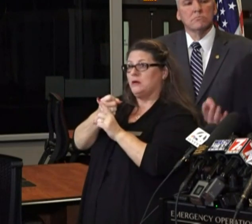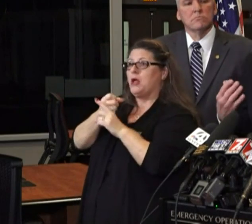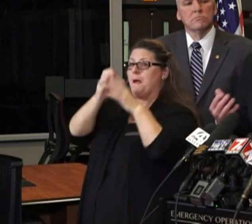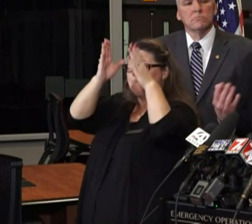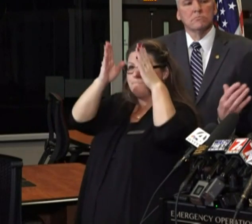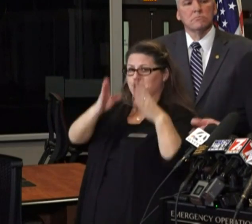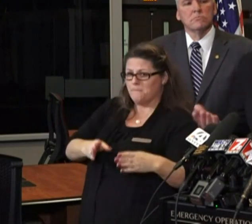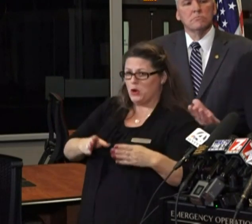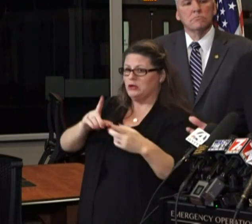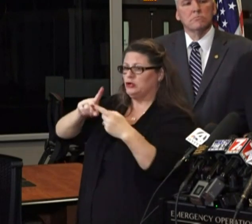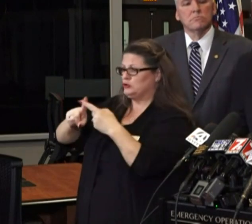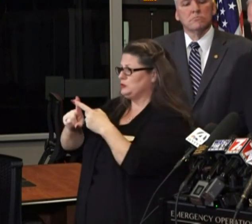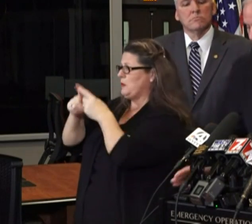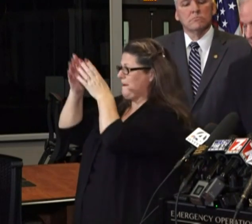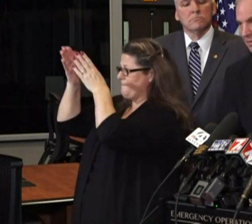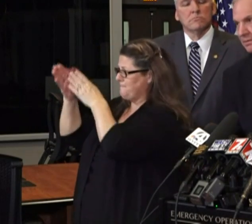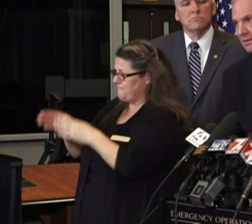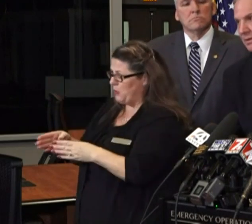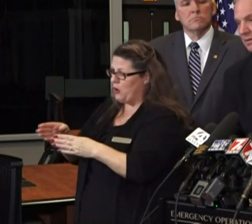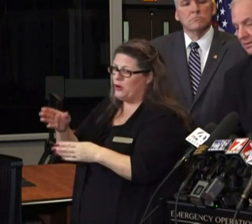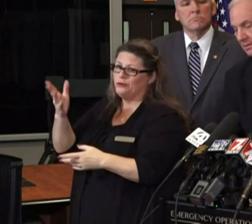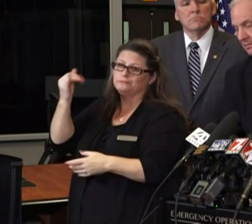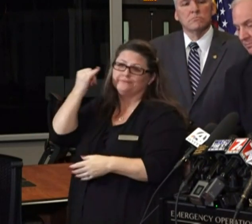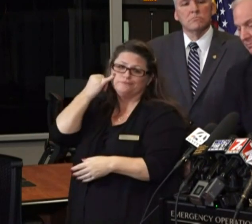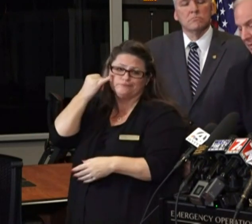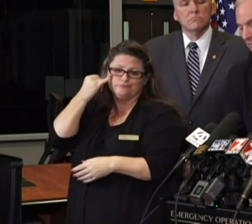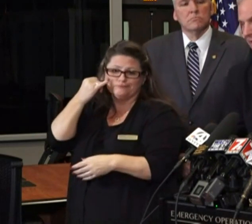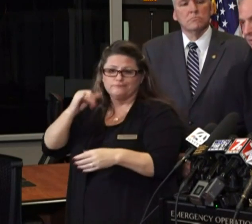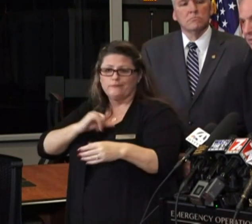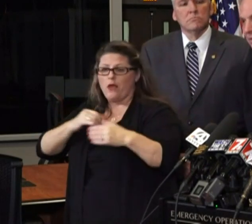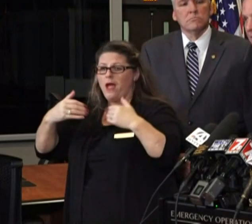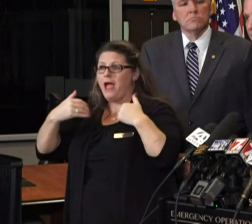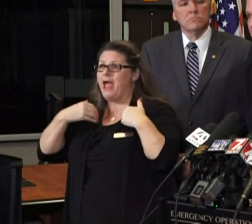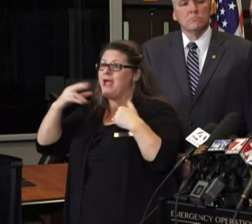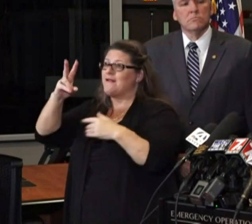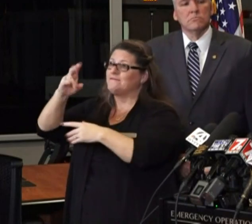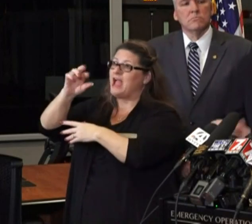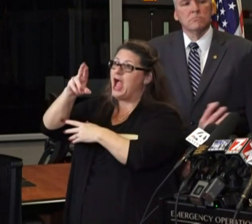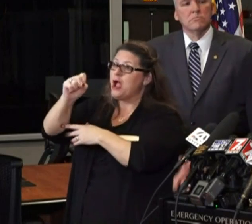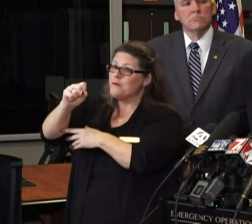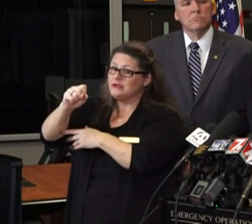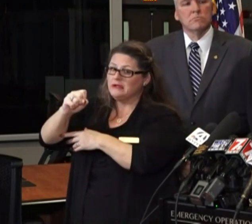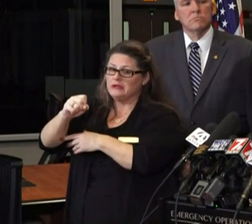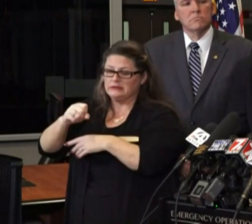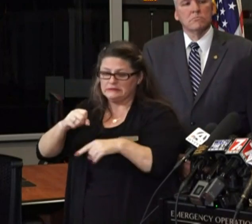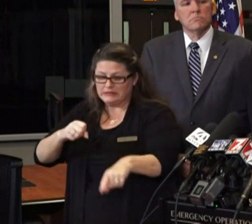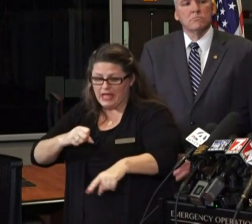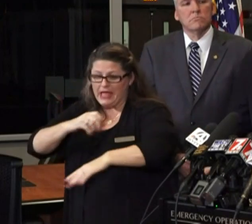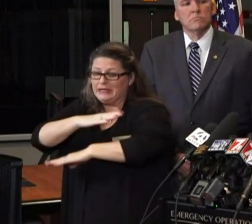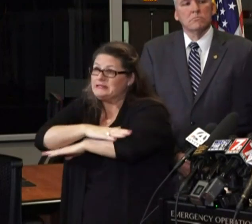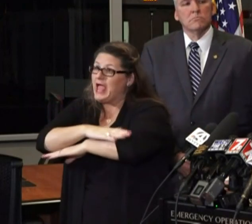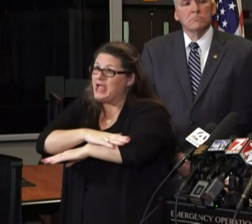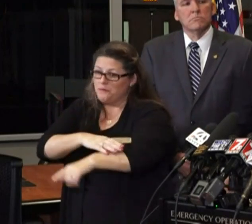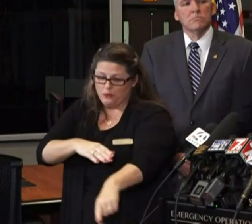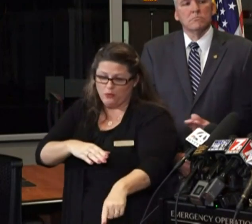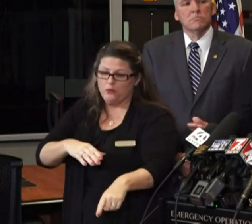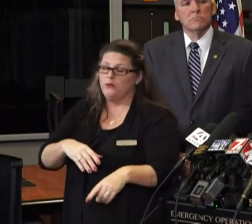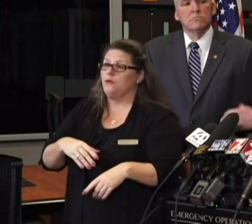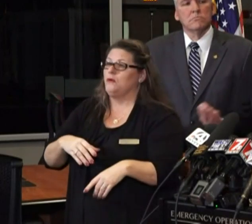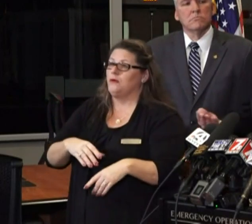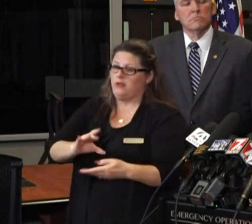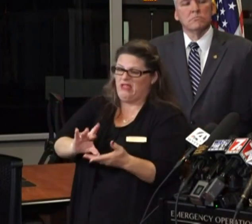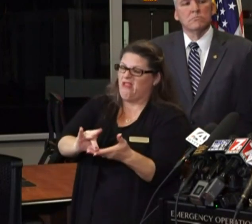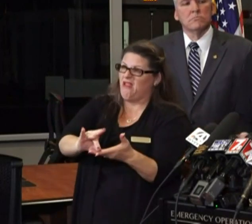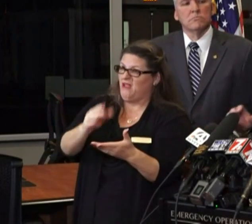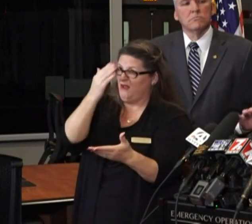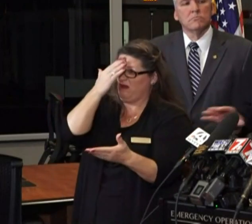contact where if I have the virus and touch the table and leave droplets there and then you touch the table, then